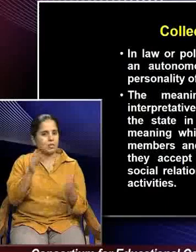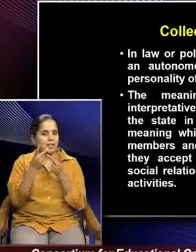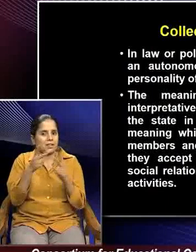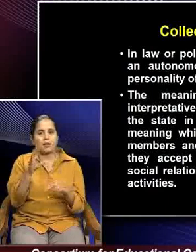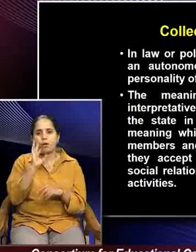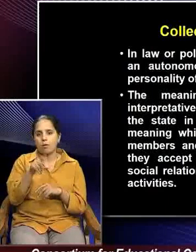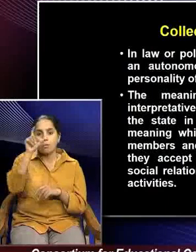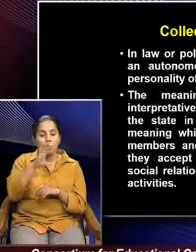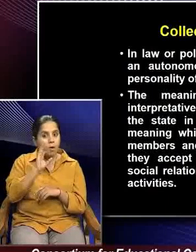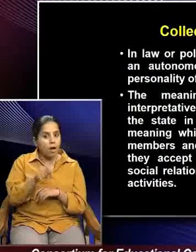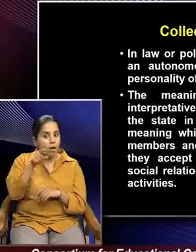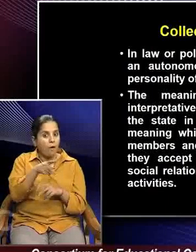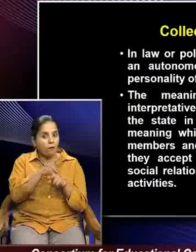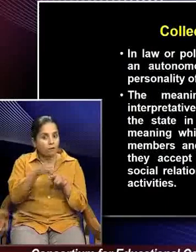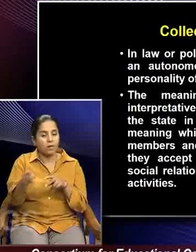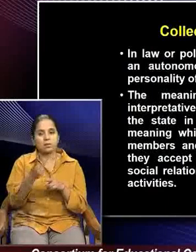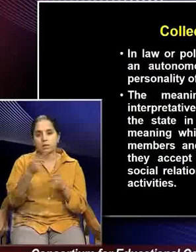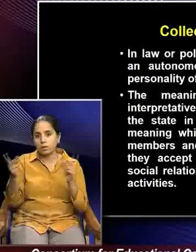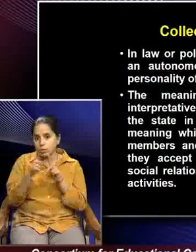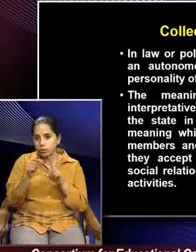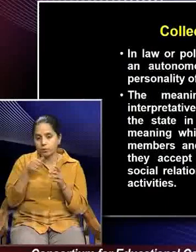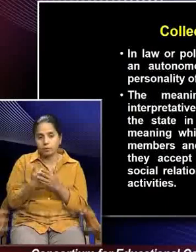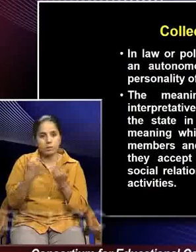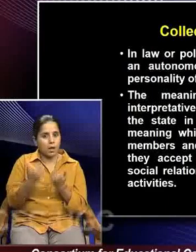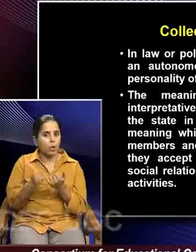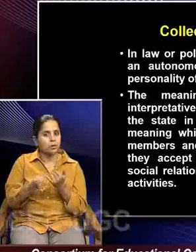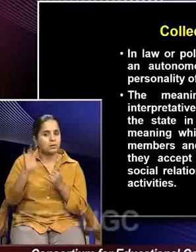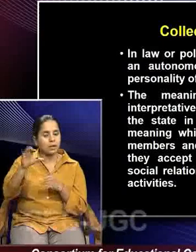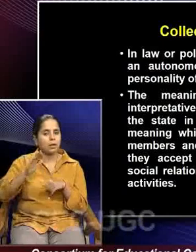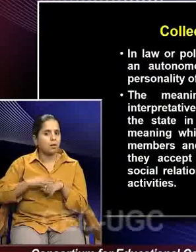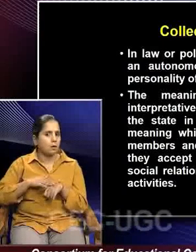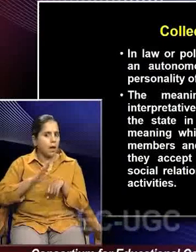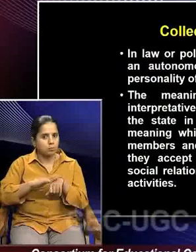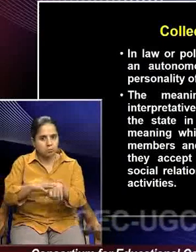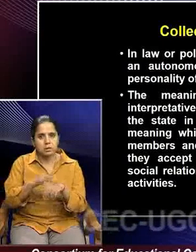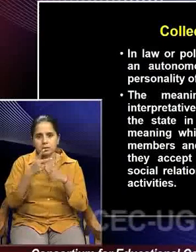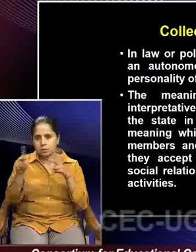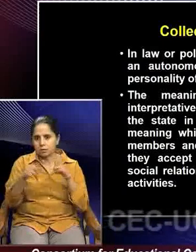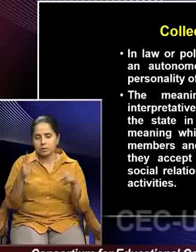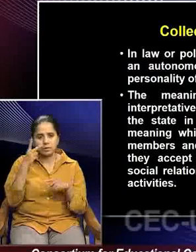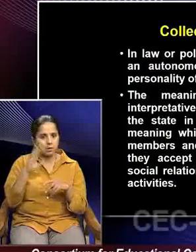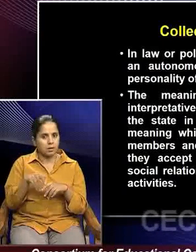So the state will then be seen from the subjective experience,